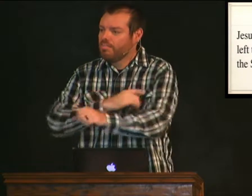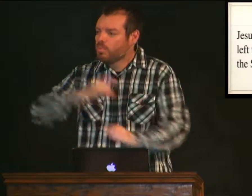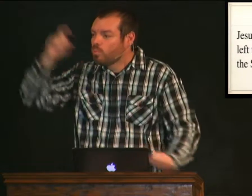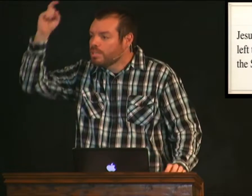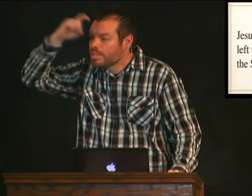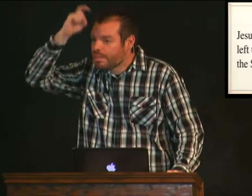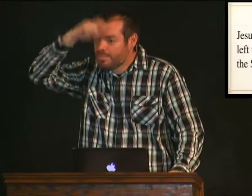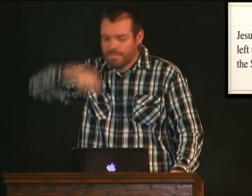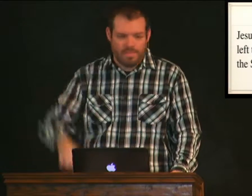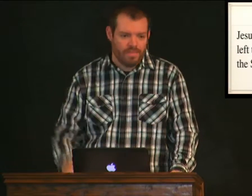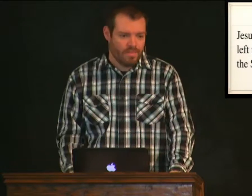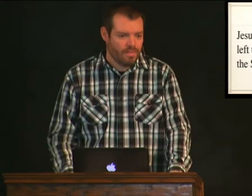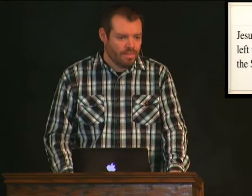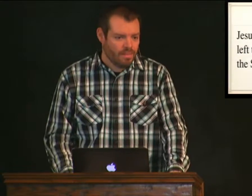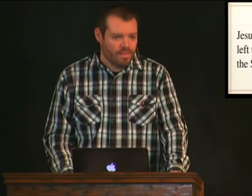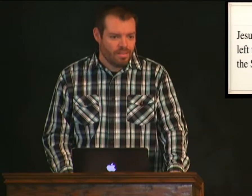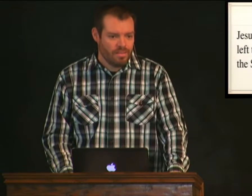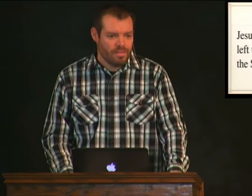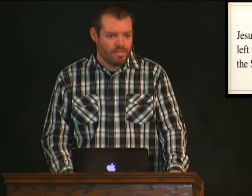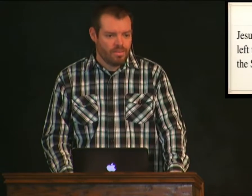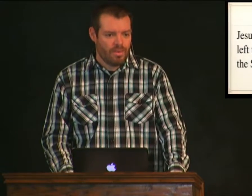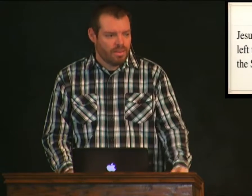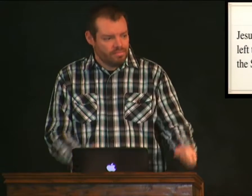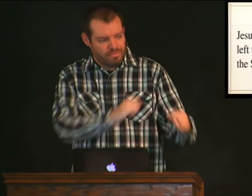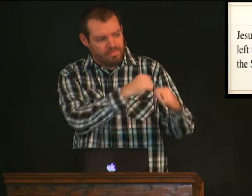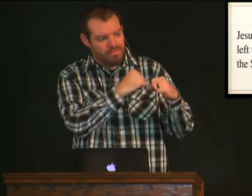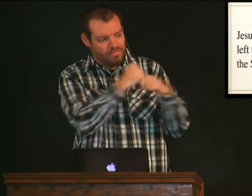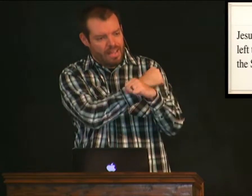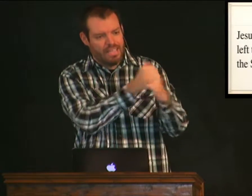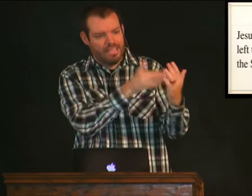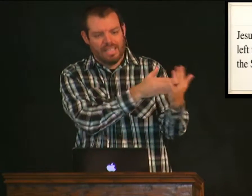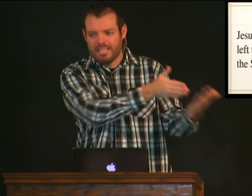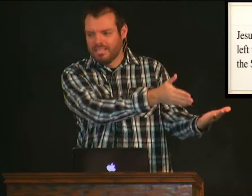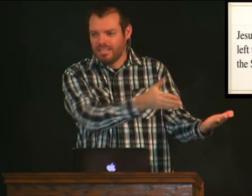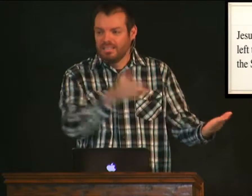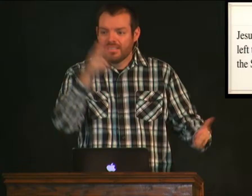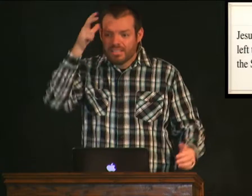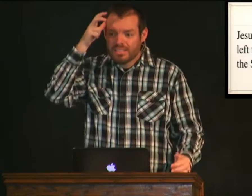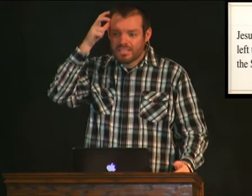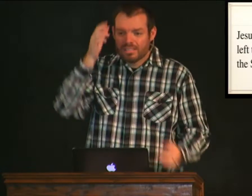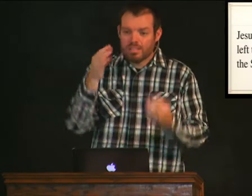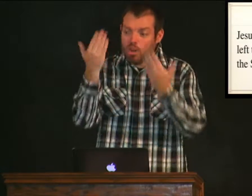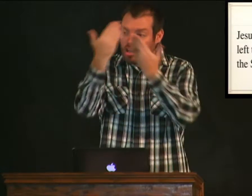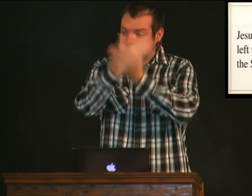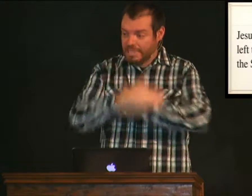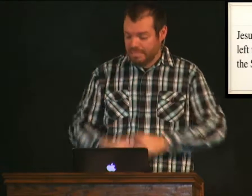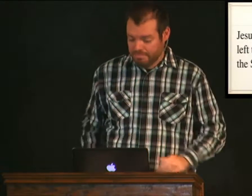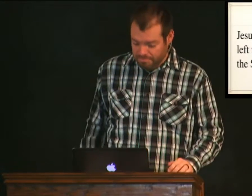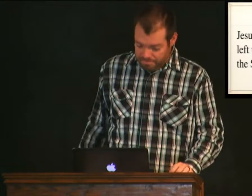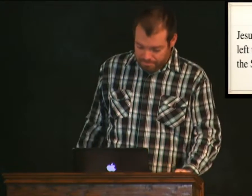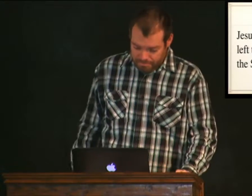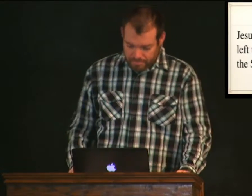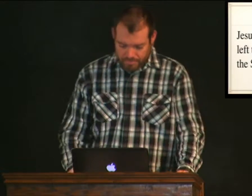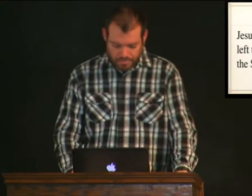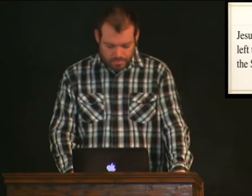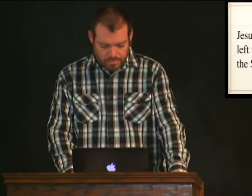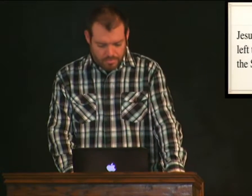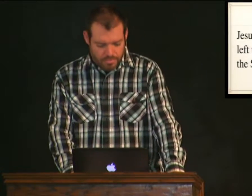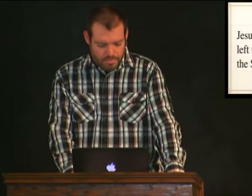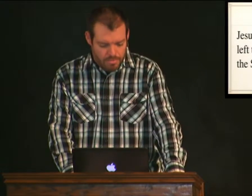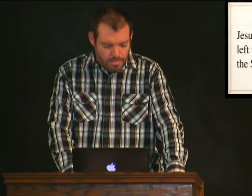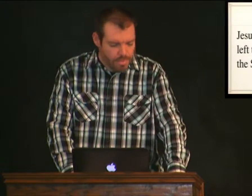to fill me with wisdom. So I can fight against the darkness.